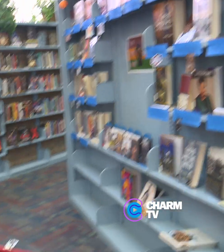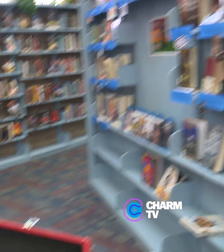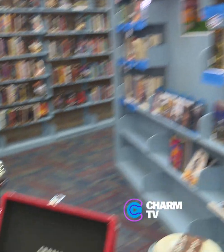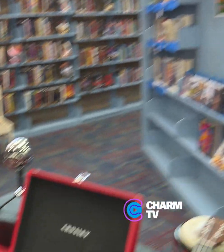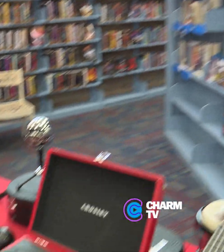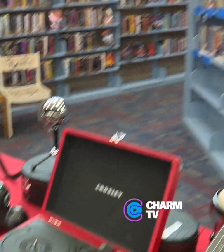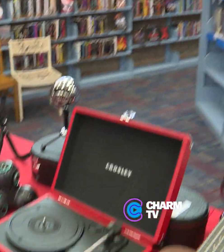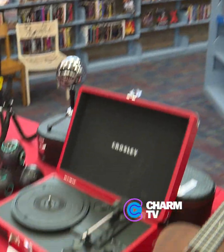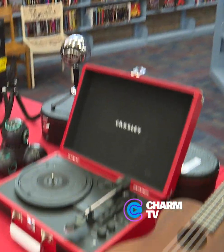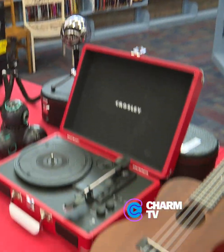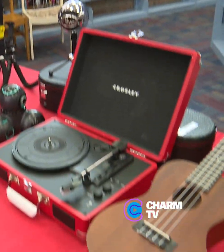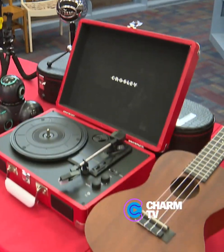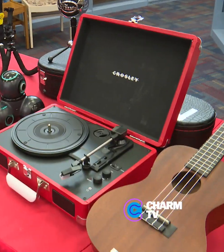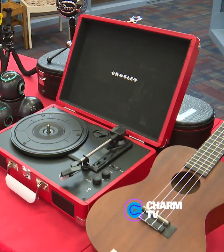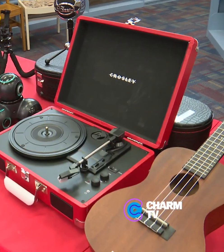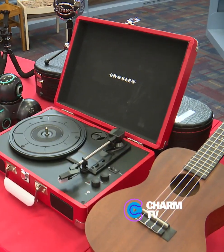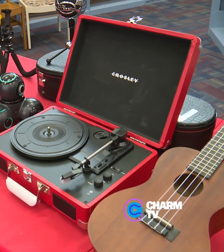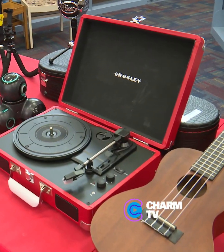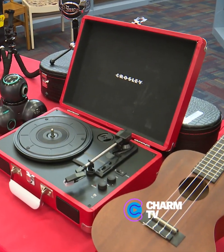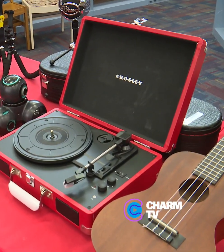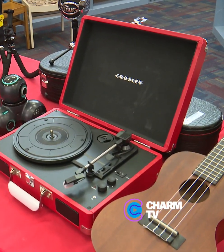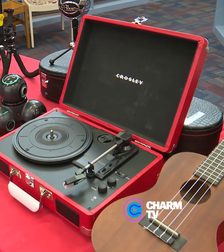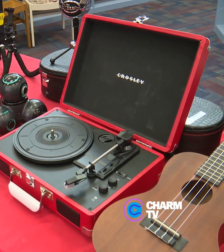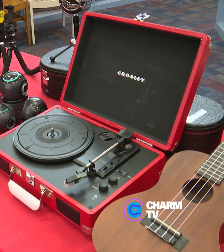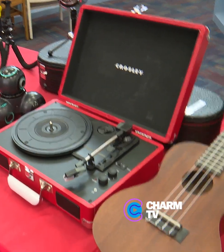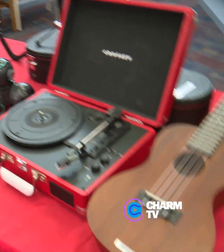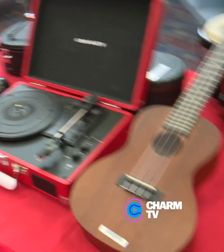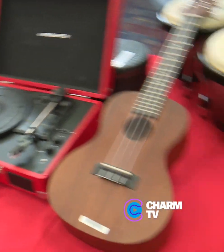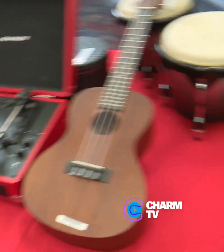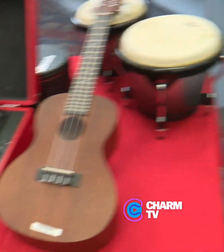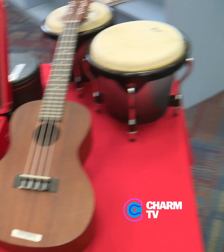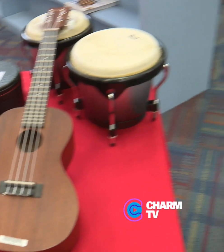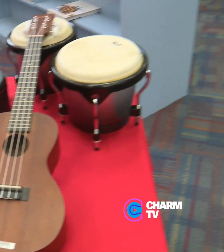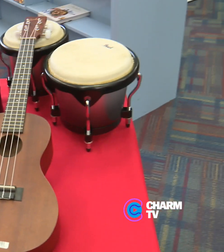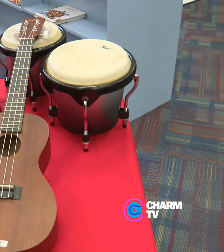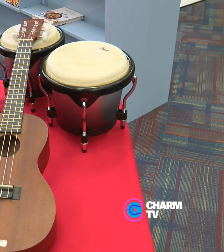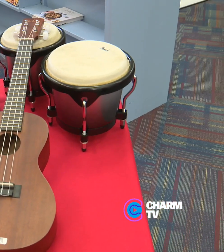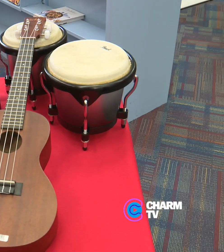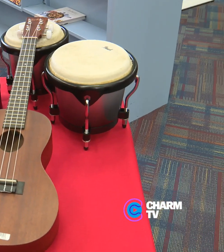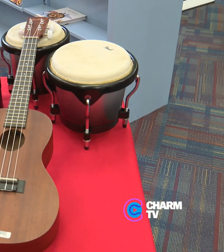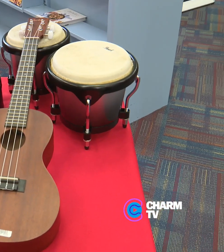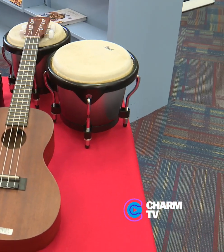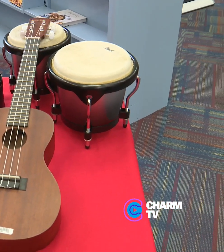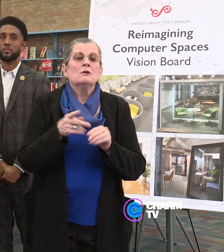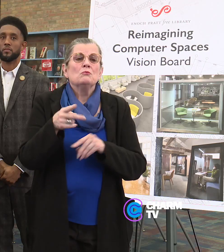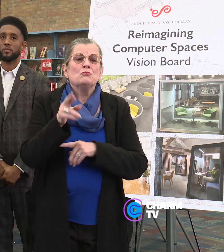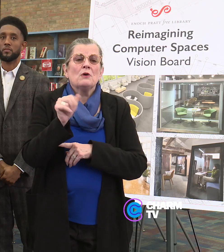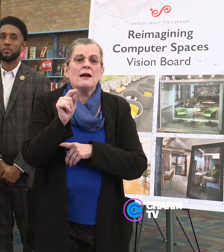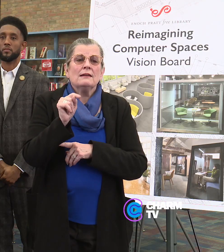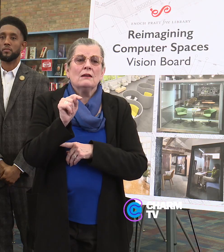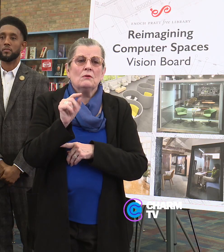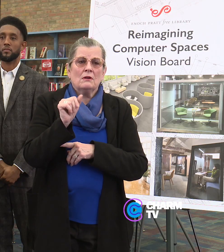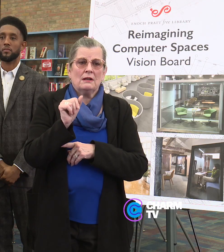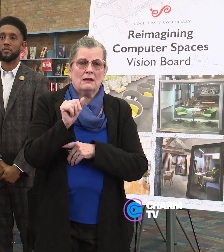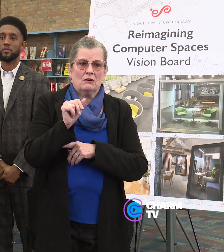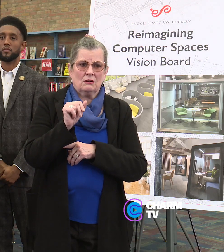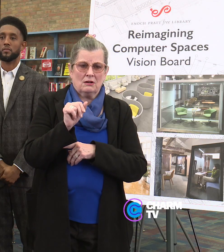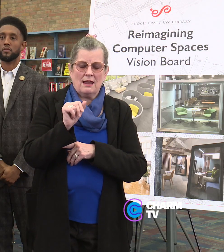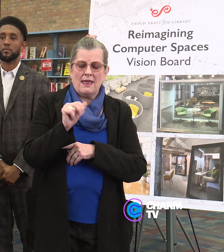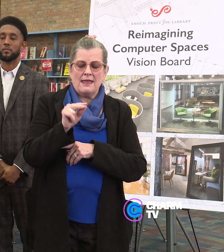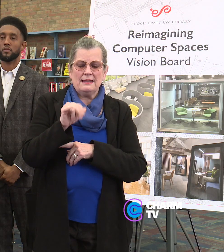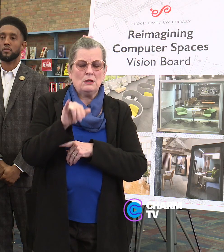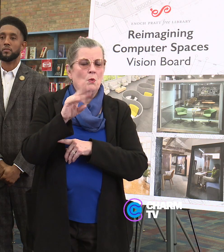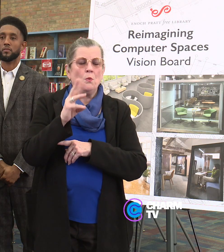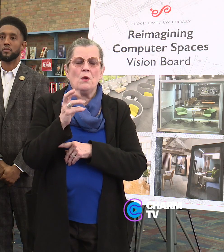services outside of our buildings, we're going further than that with Pratt Anywhere. Currently, the Pratt has the Library of Things,